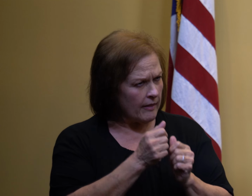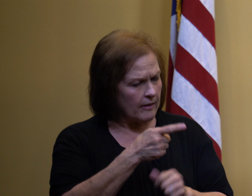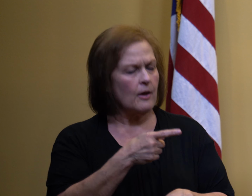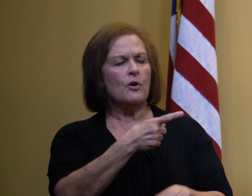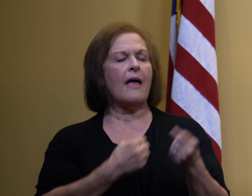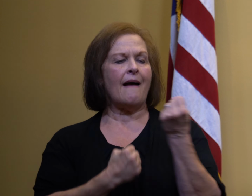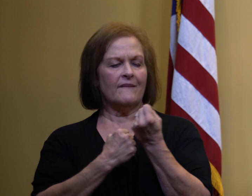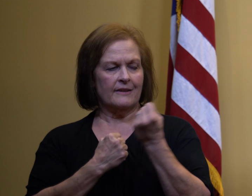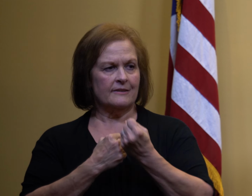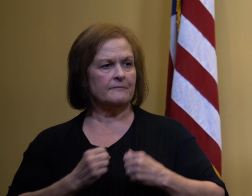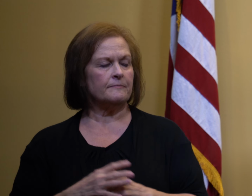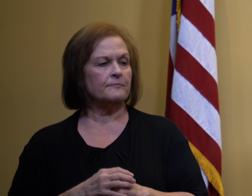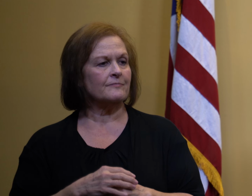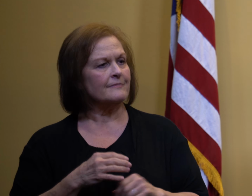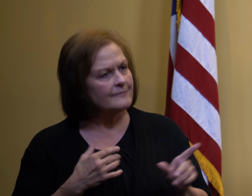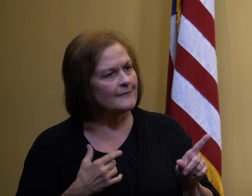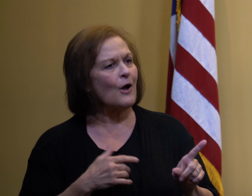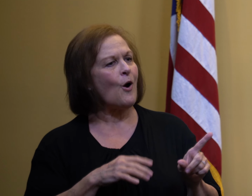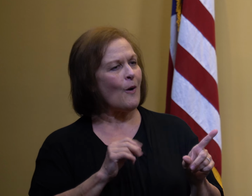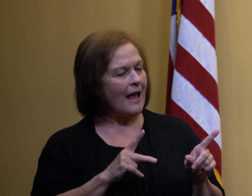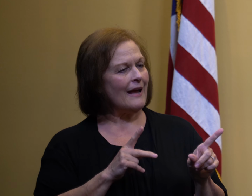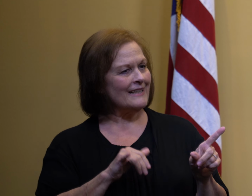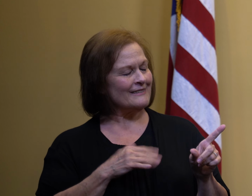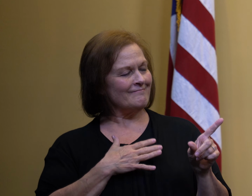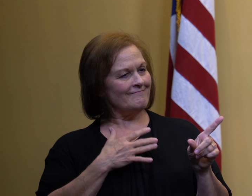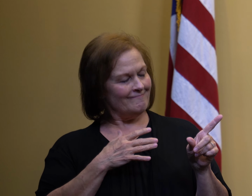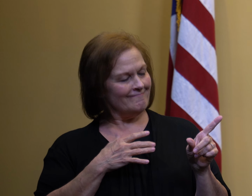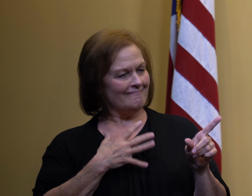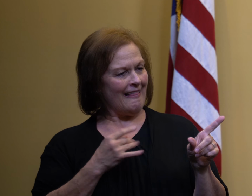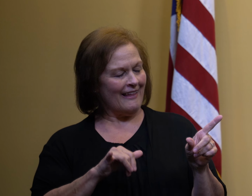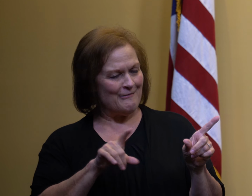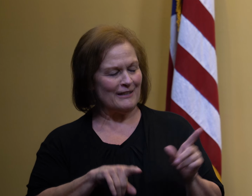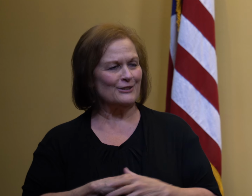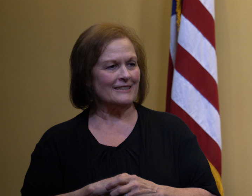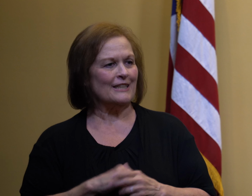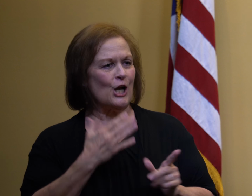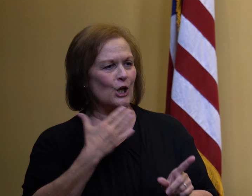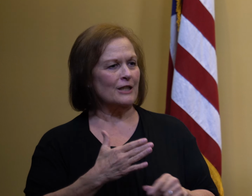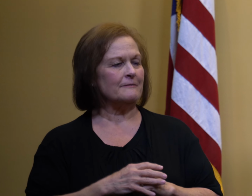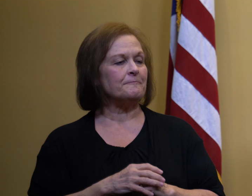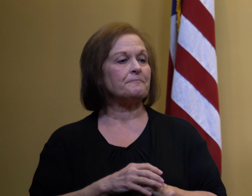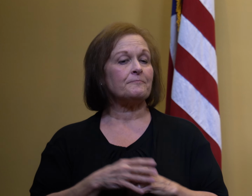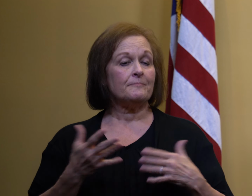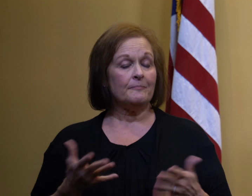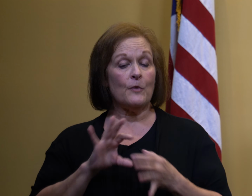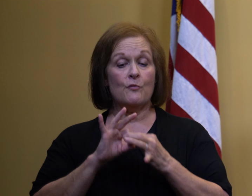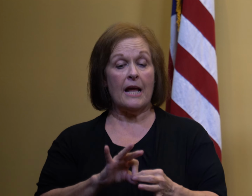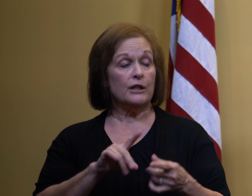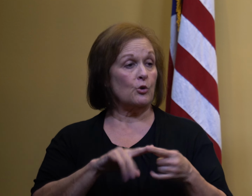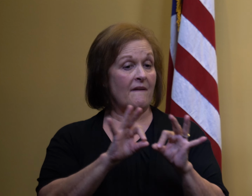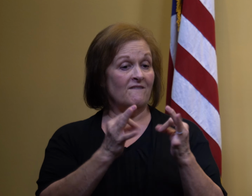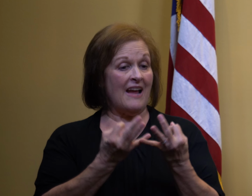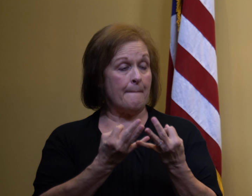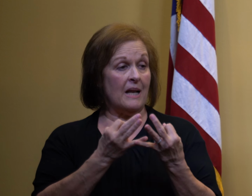Advocate. Oh, okay. Yeah. We're refreshing a question like that. Good. Good. So as it relates to